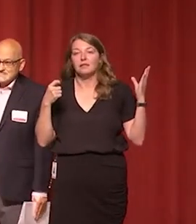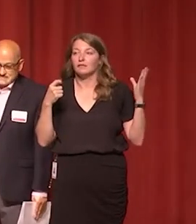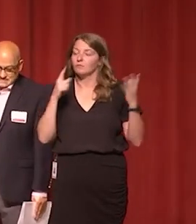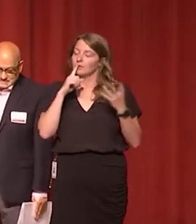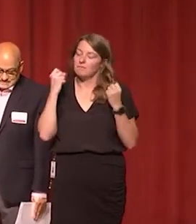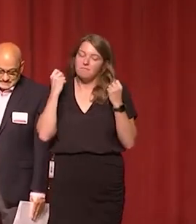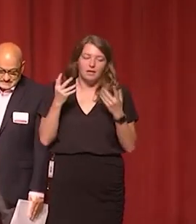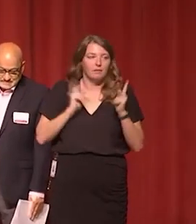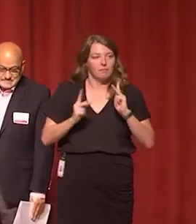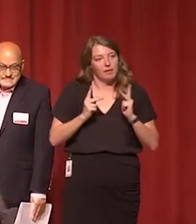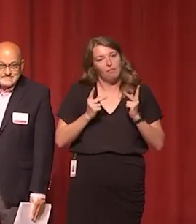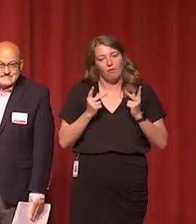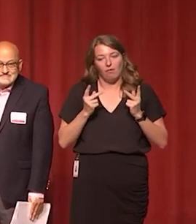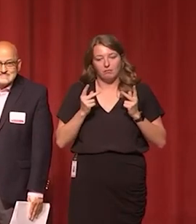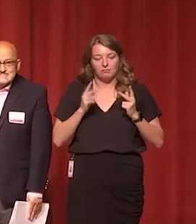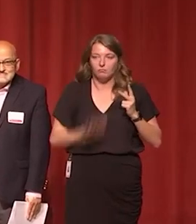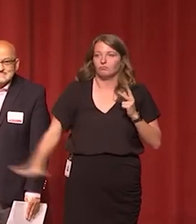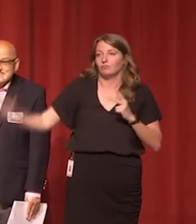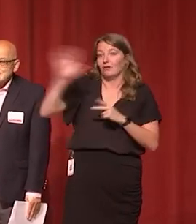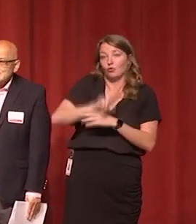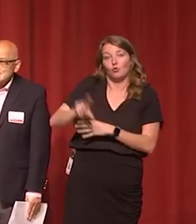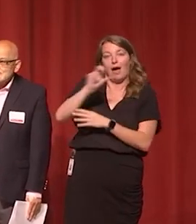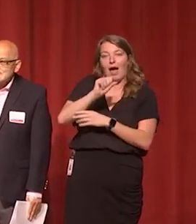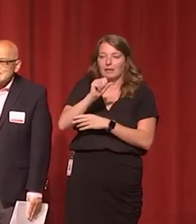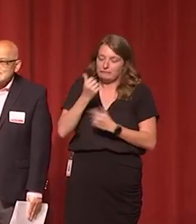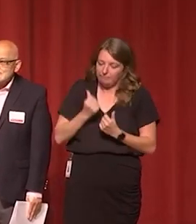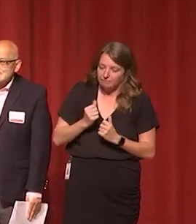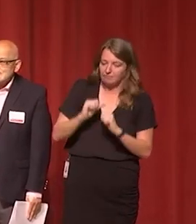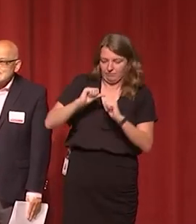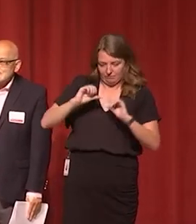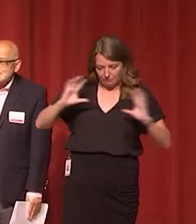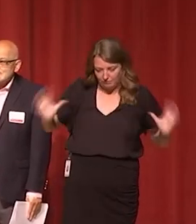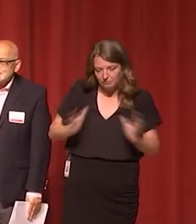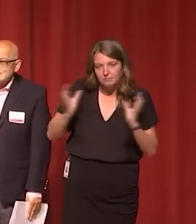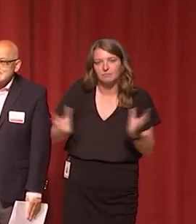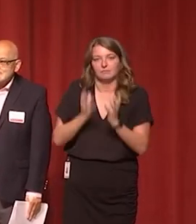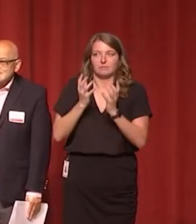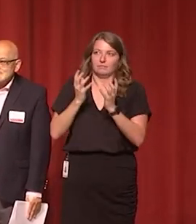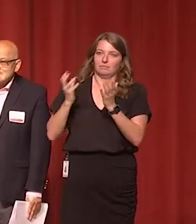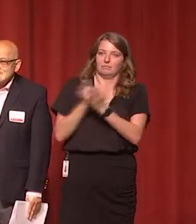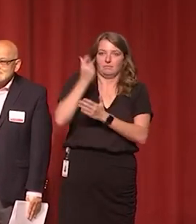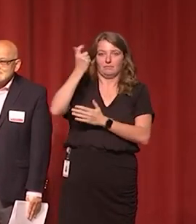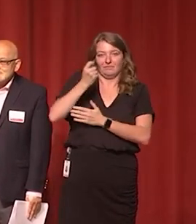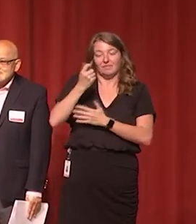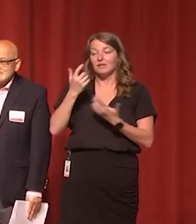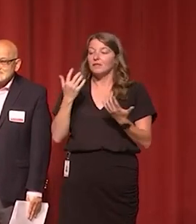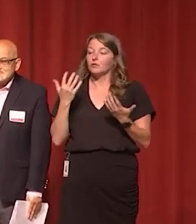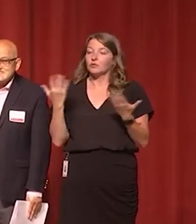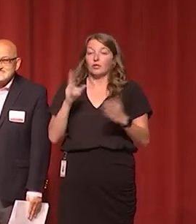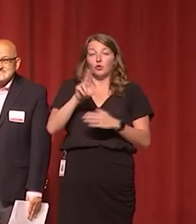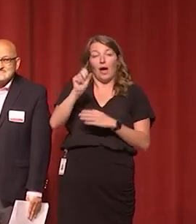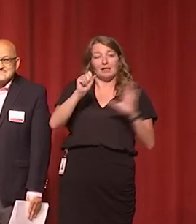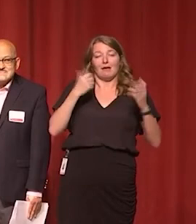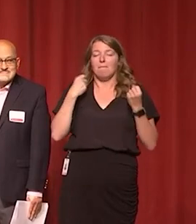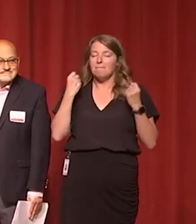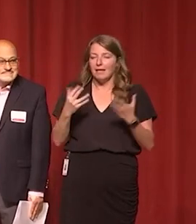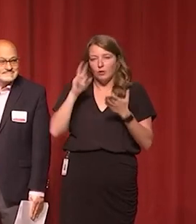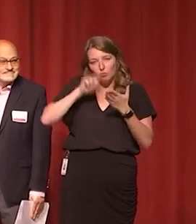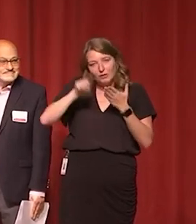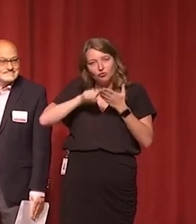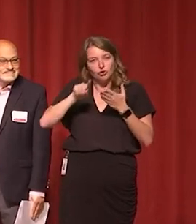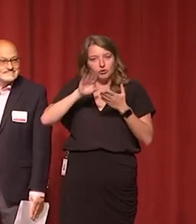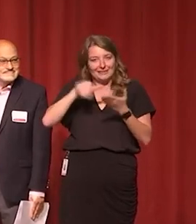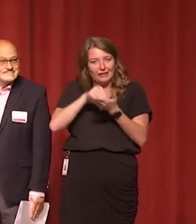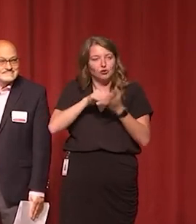many people across the country. There's multiple leadership sites across the country. It's leveraging